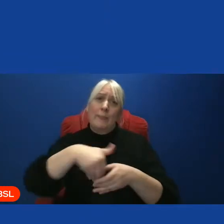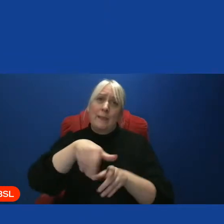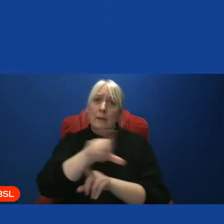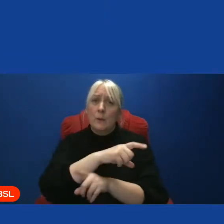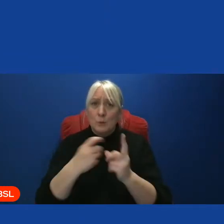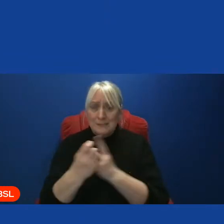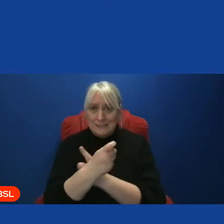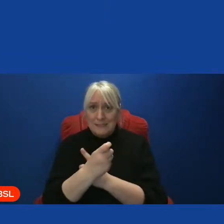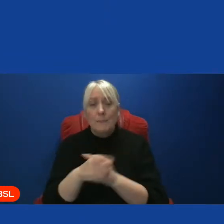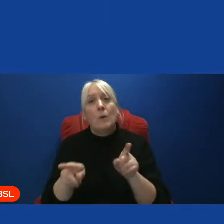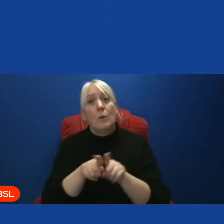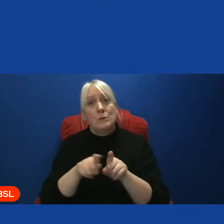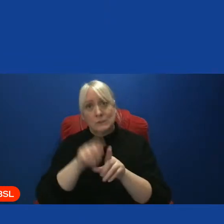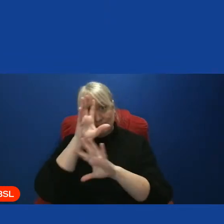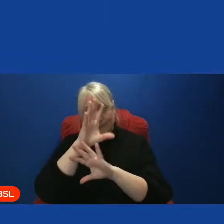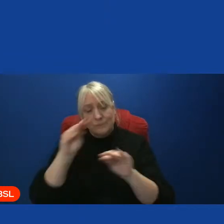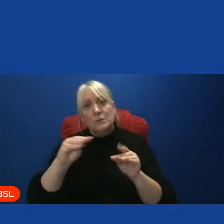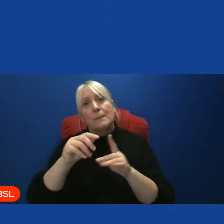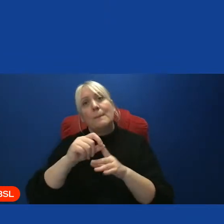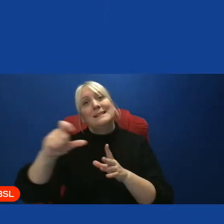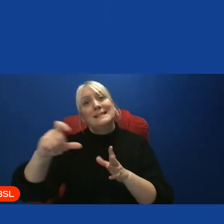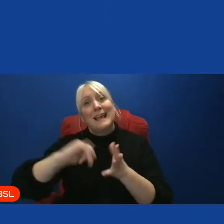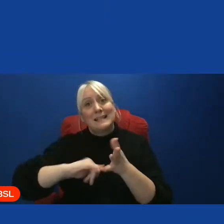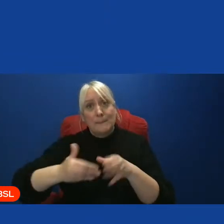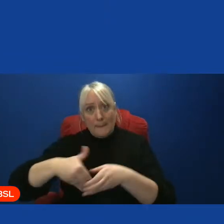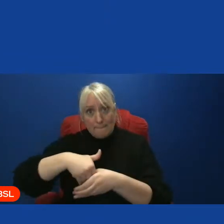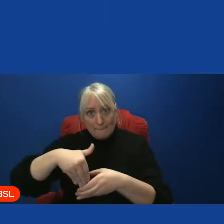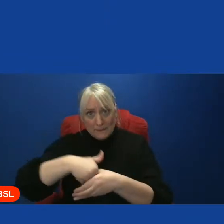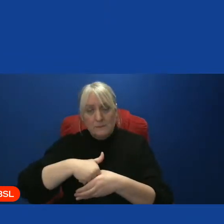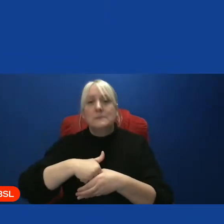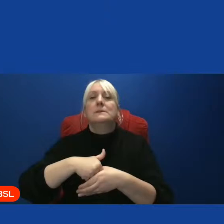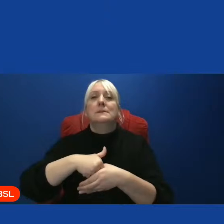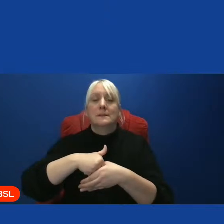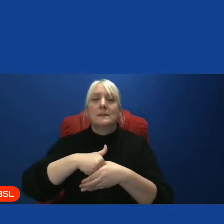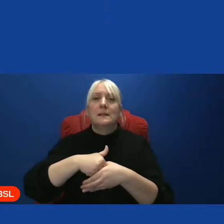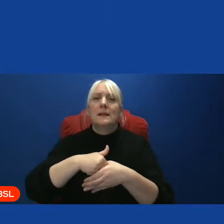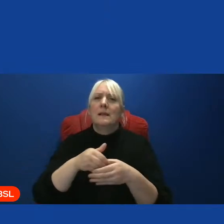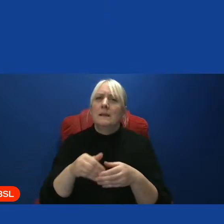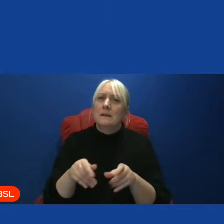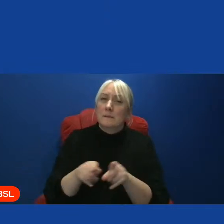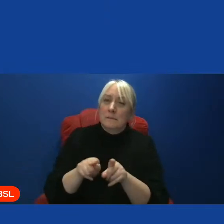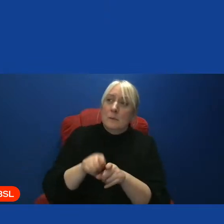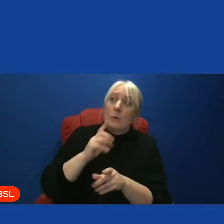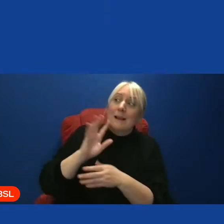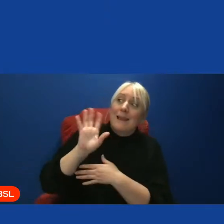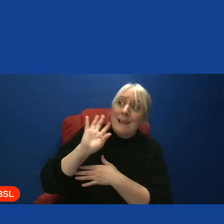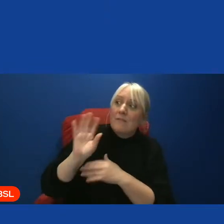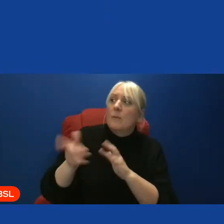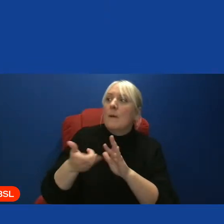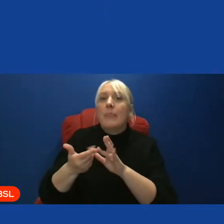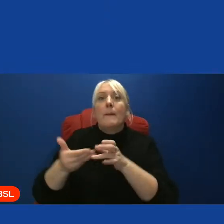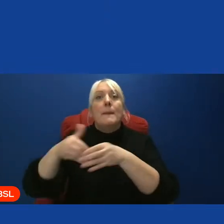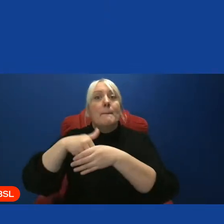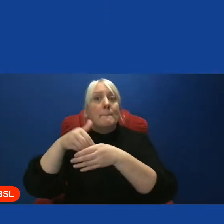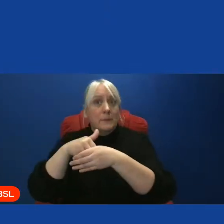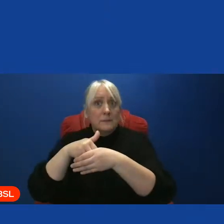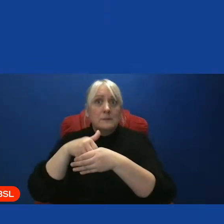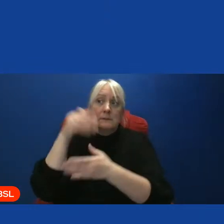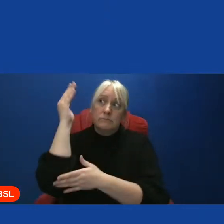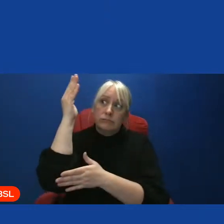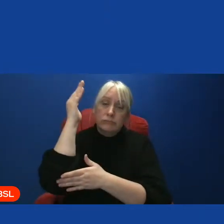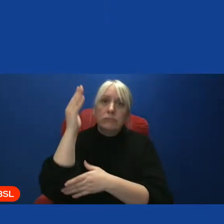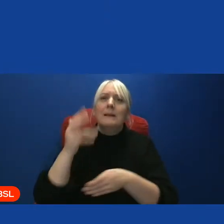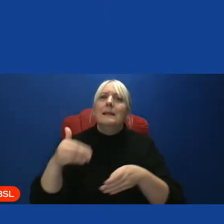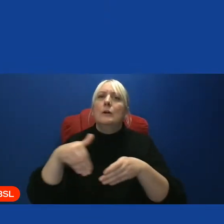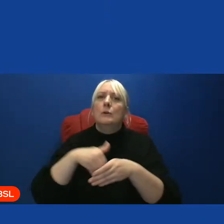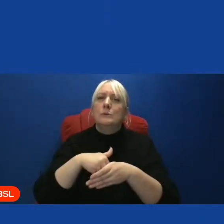to PCS members. And we're going to hear from other members of the movement as well, including campaign activists